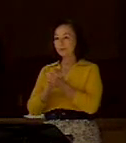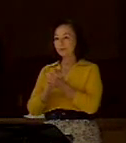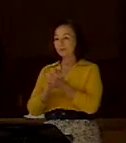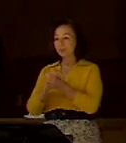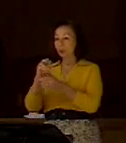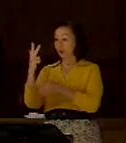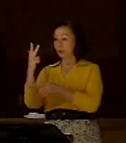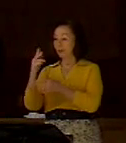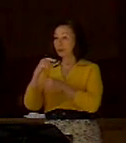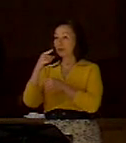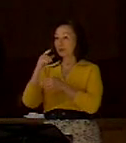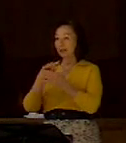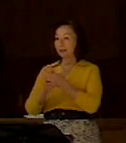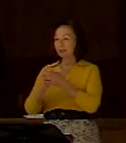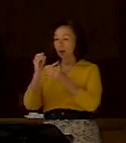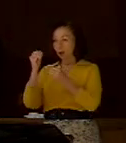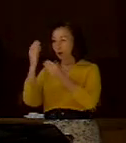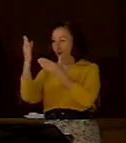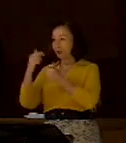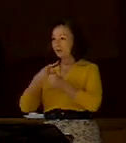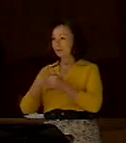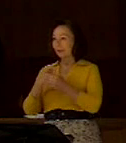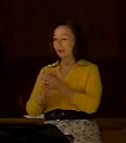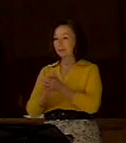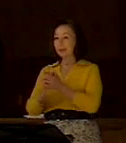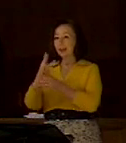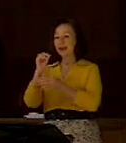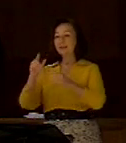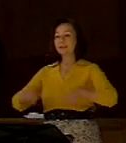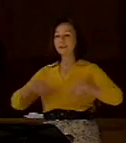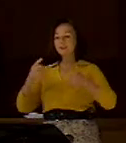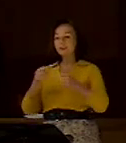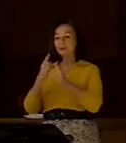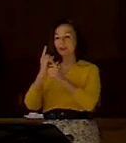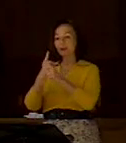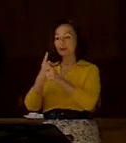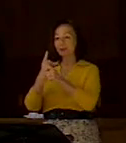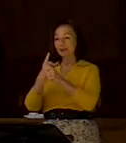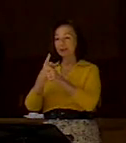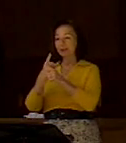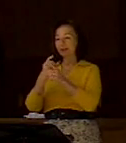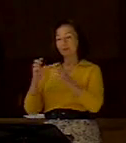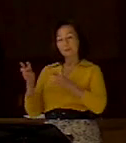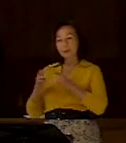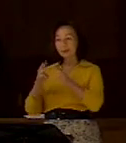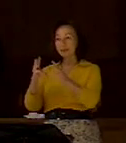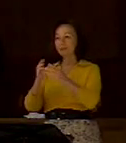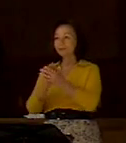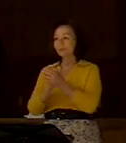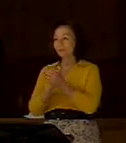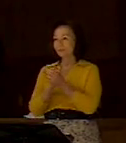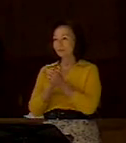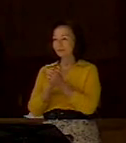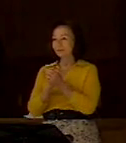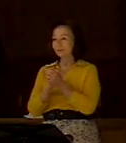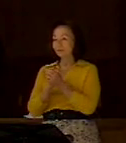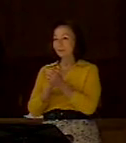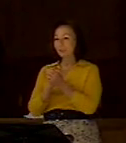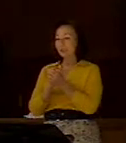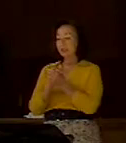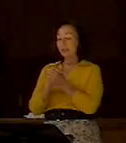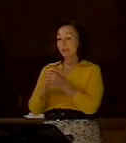A third says, obey me and live the right way. And then